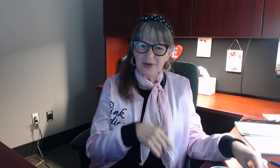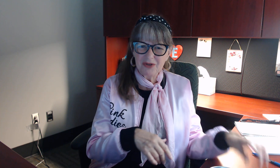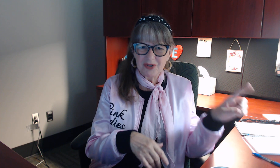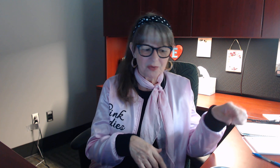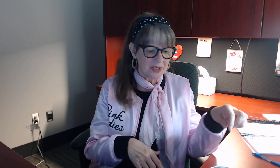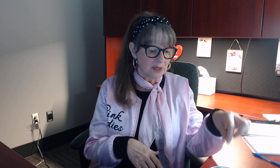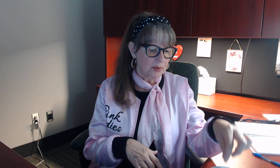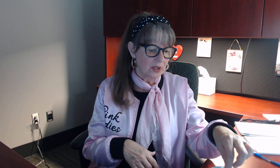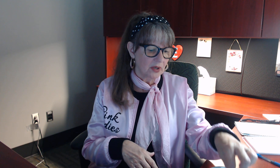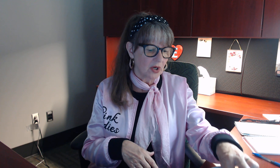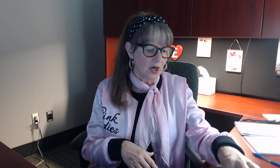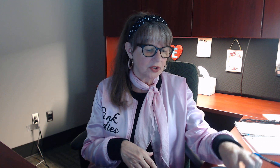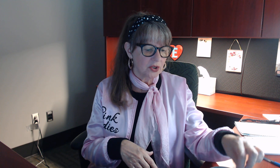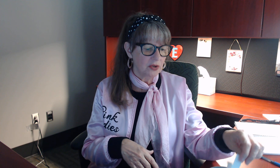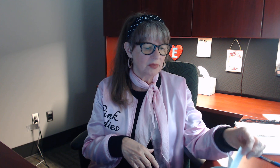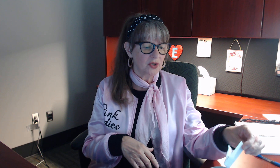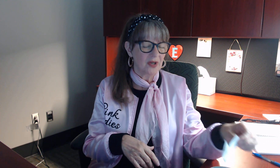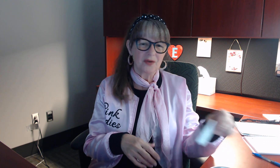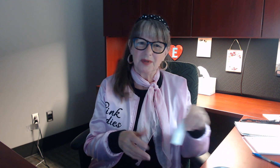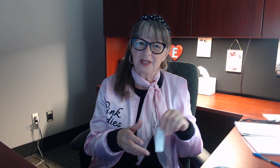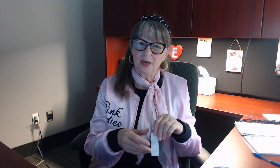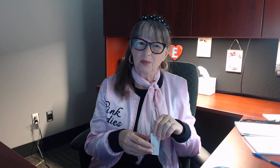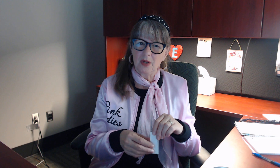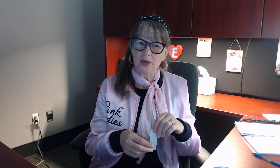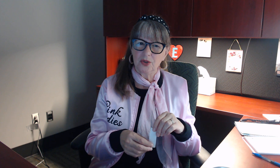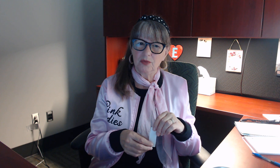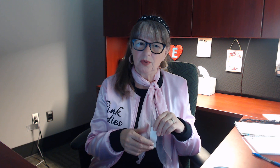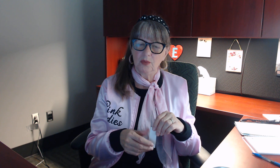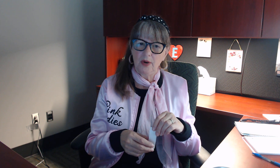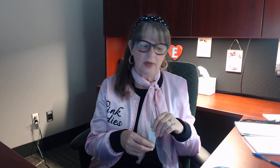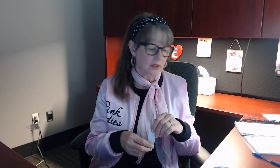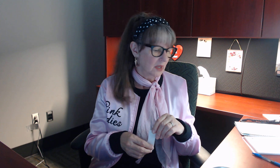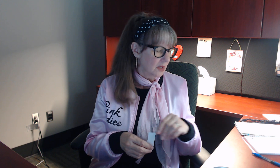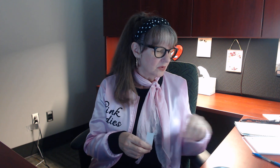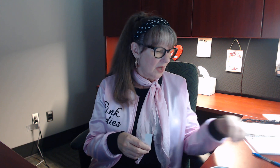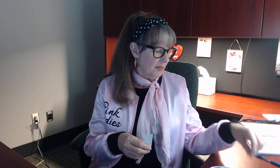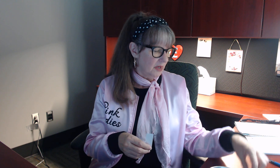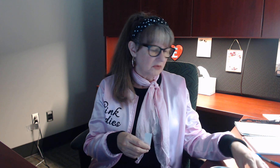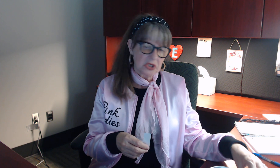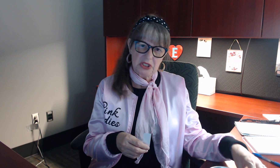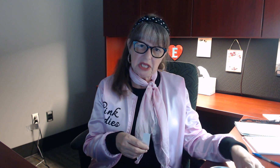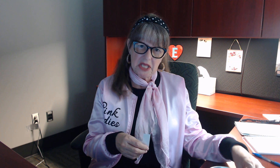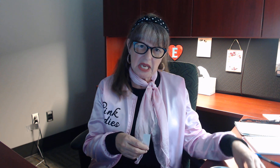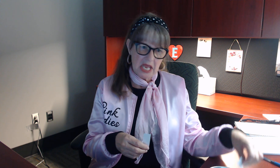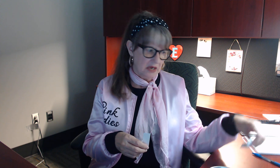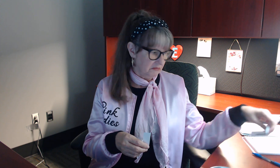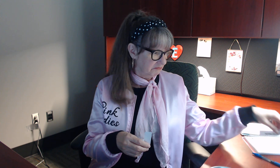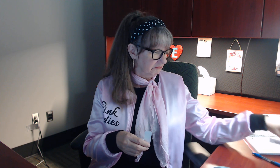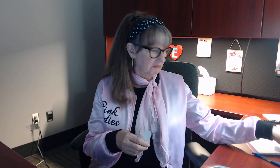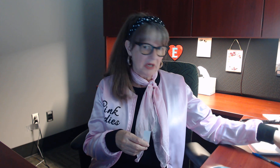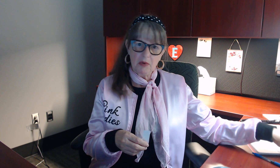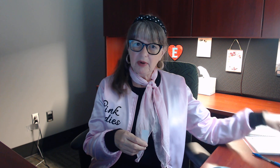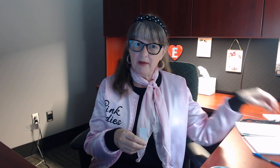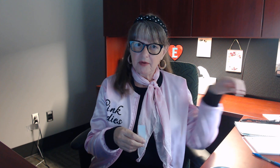one, so it's putting on a costume, because you'd have to decide what costume you're wearing. So I might even just take that out and won't have it for